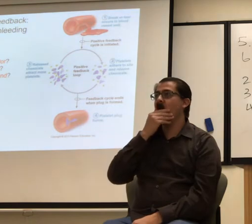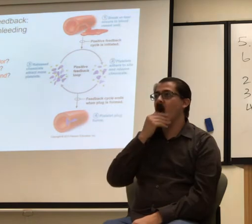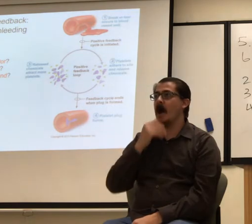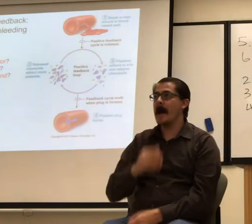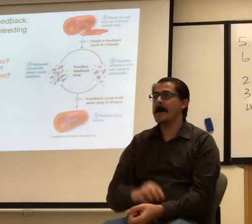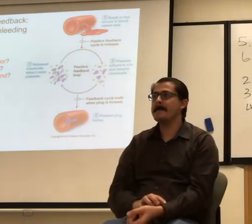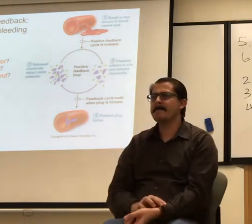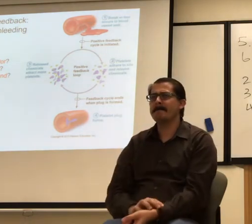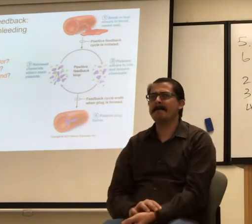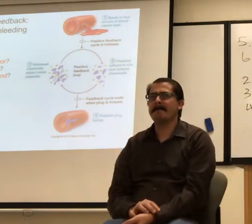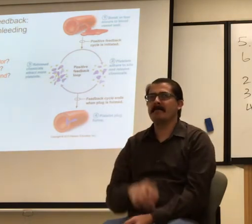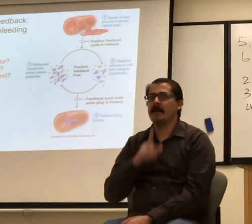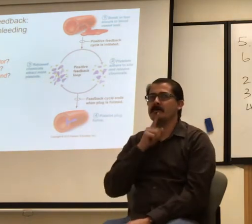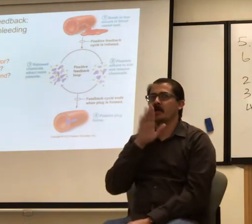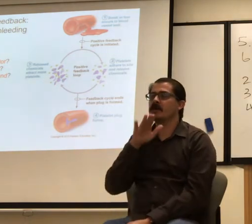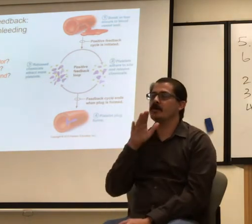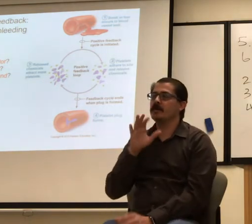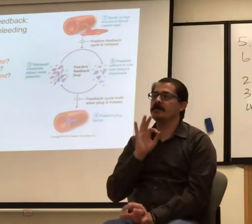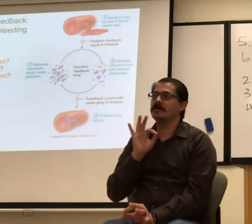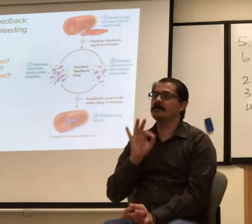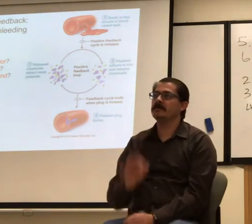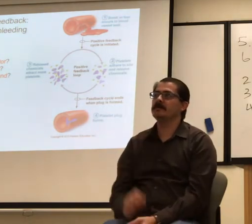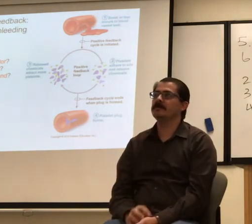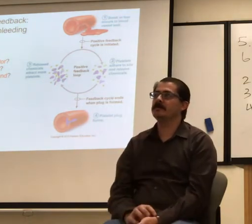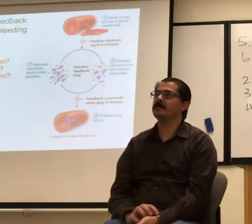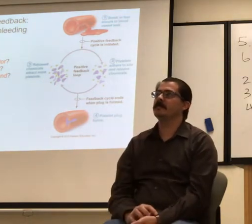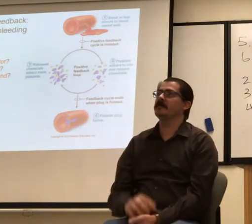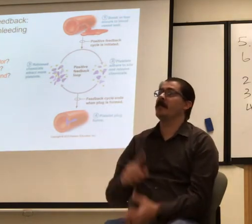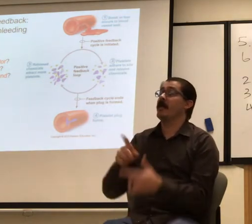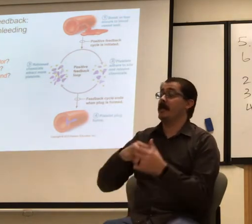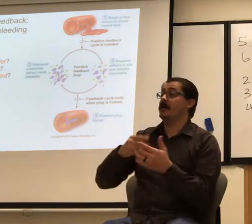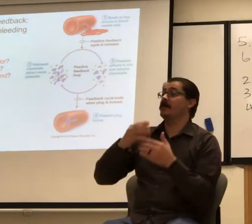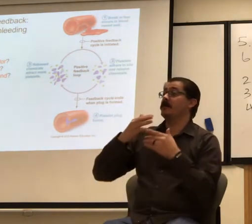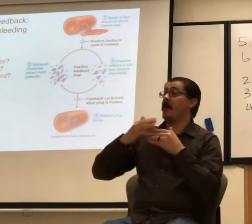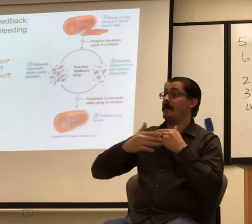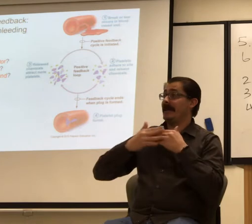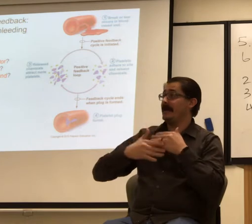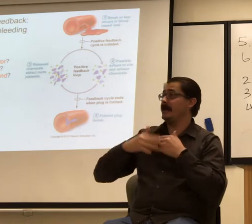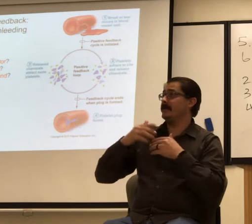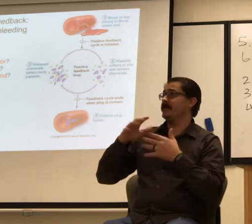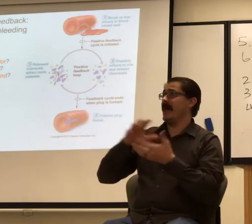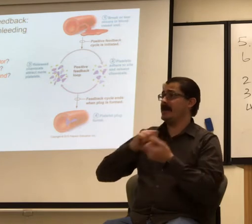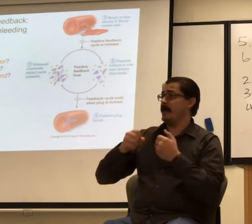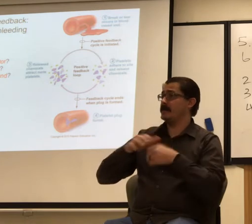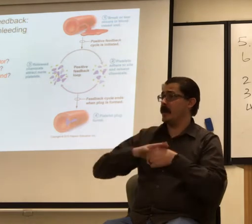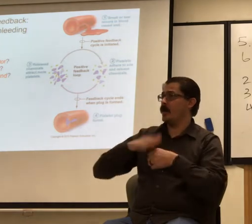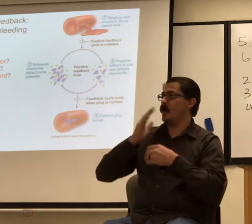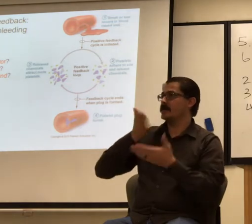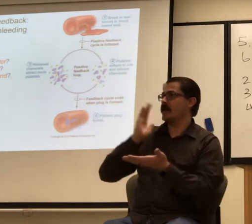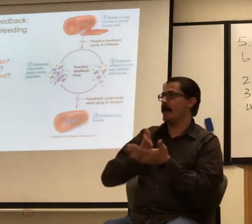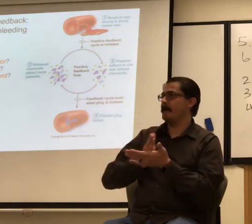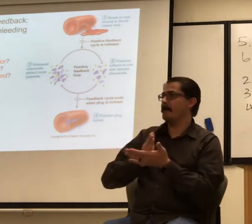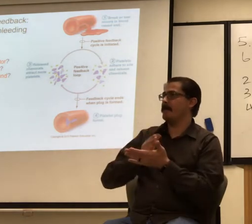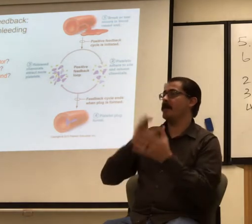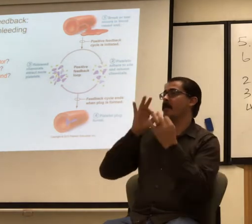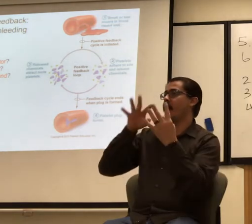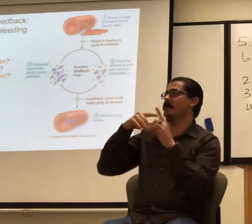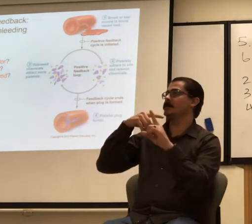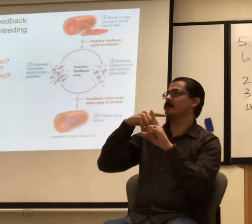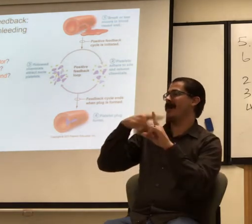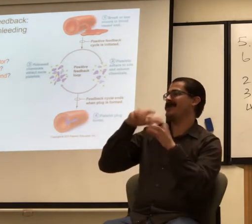And the bleeding has, you know, stopped. So there's a positive feedback loop in there to stop